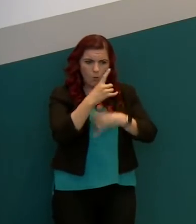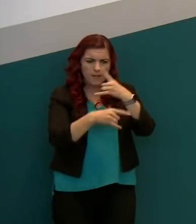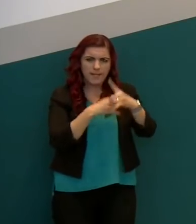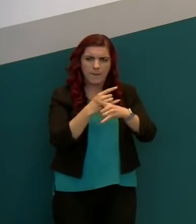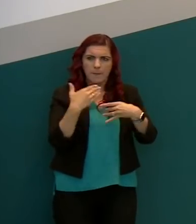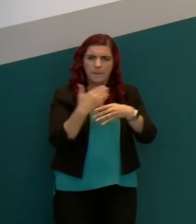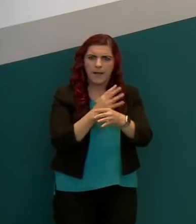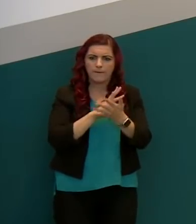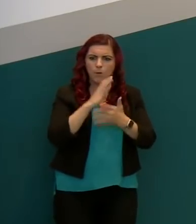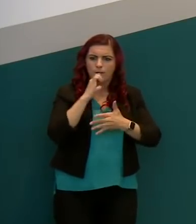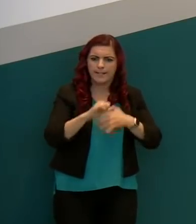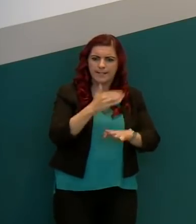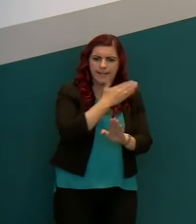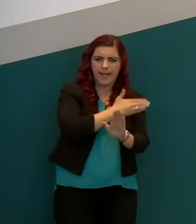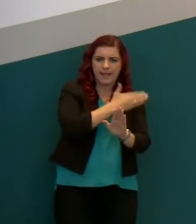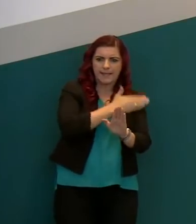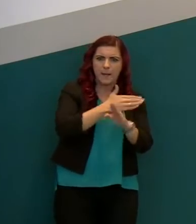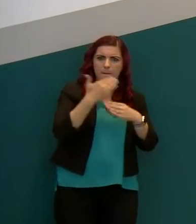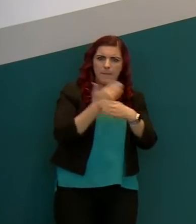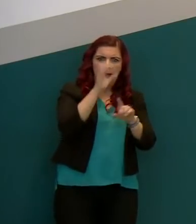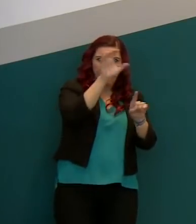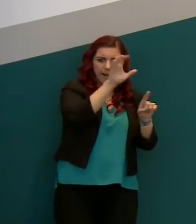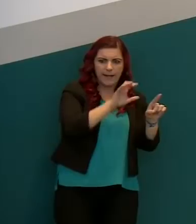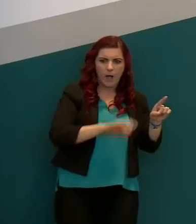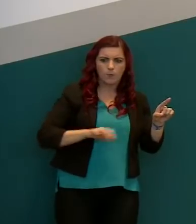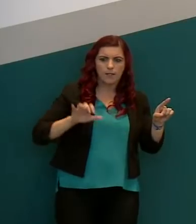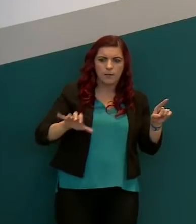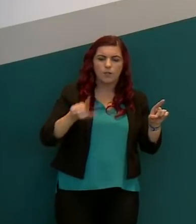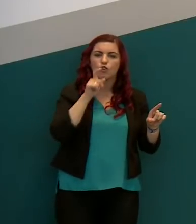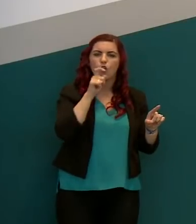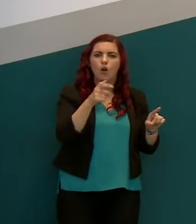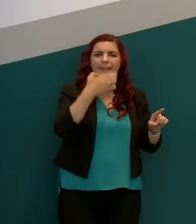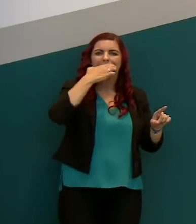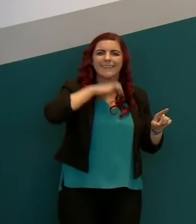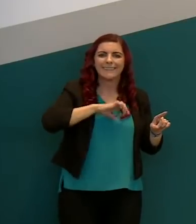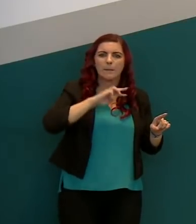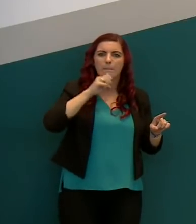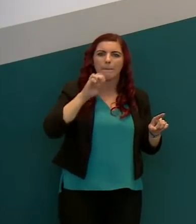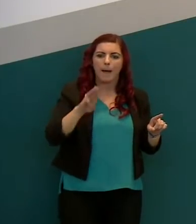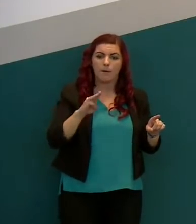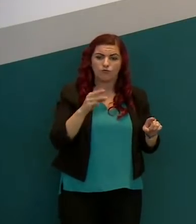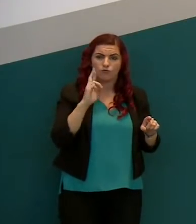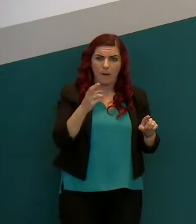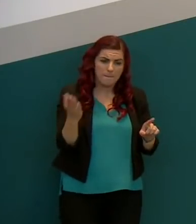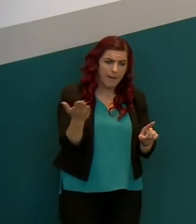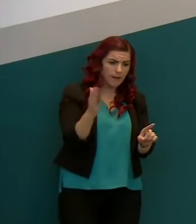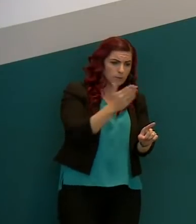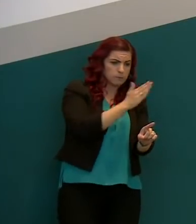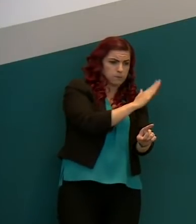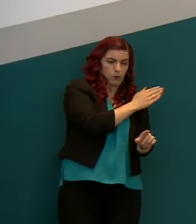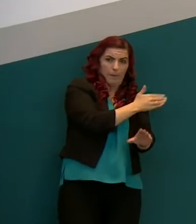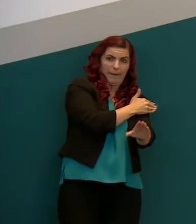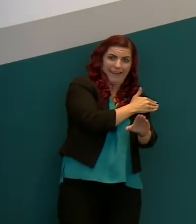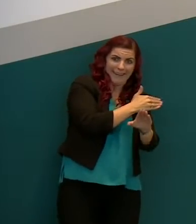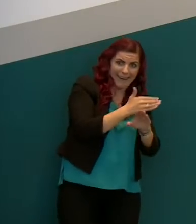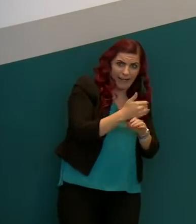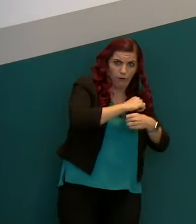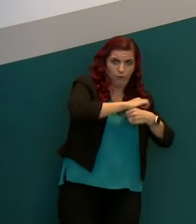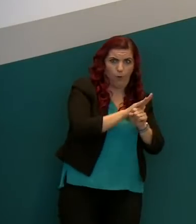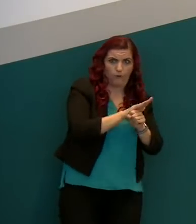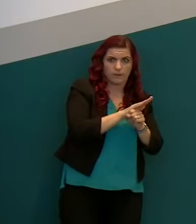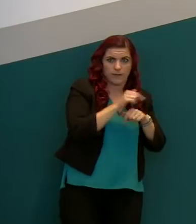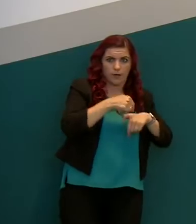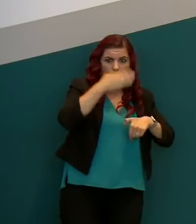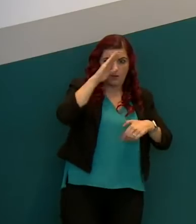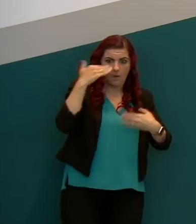by county. So this is a heat map going right back to the beginning of the pandemic in Ireland of incidence